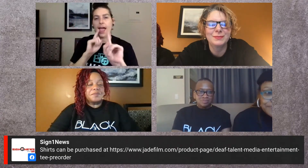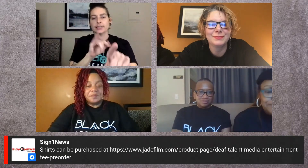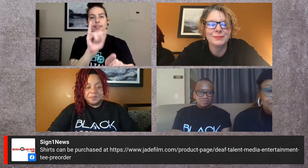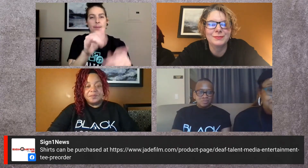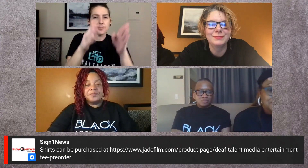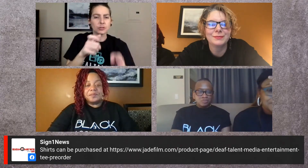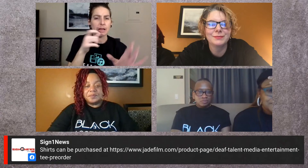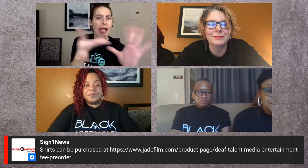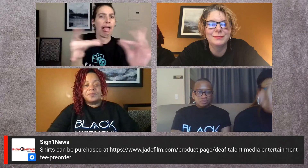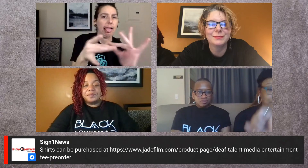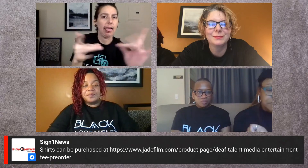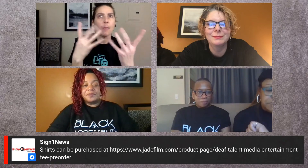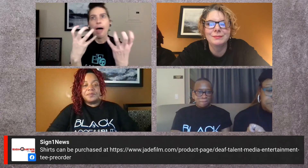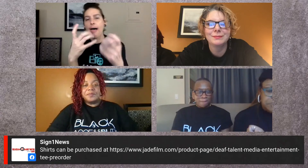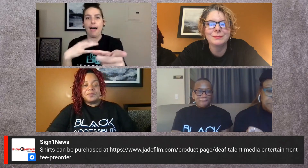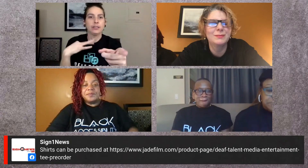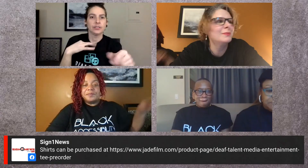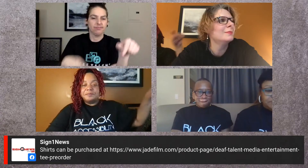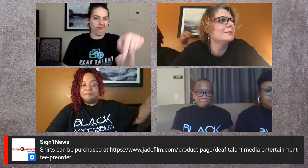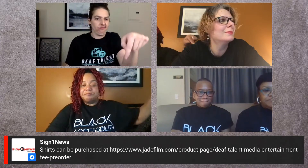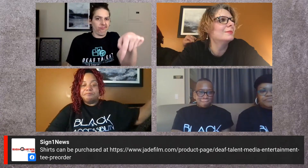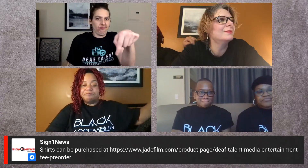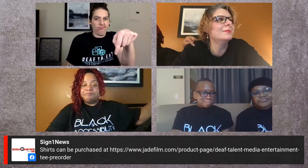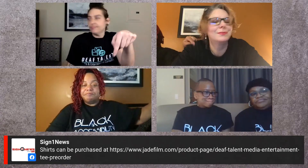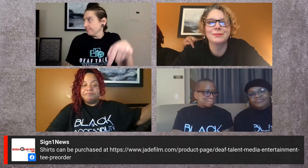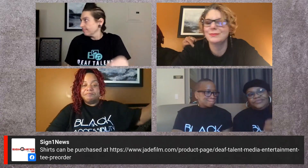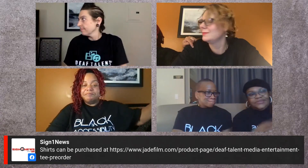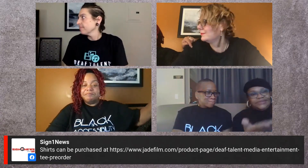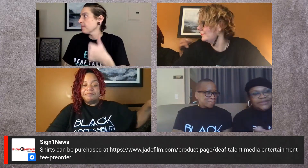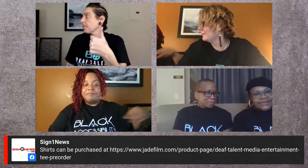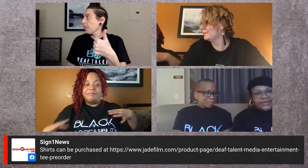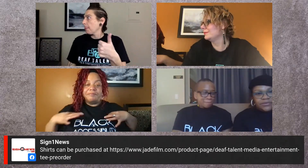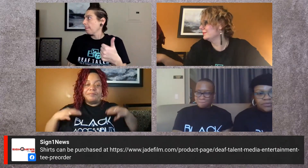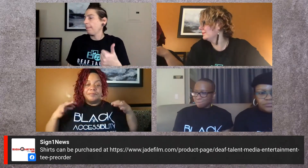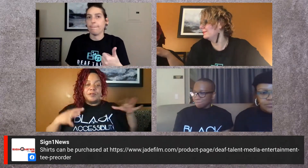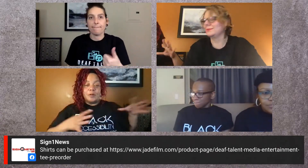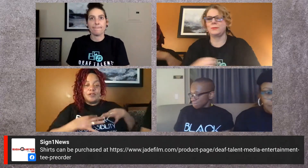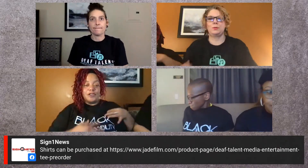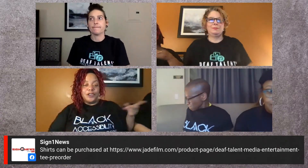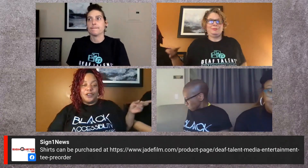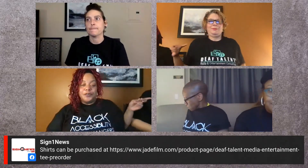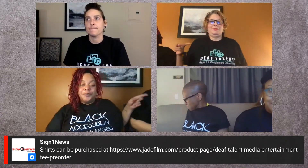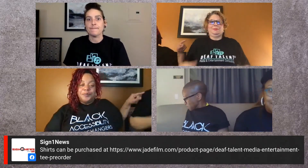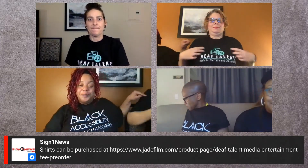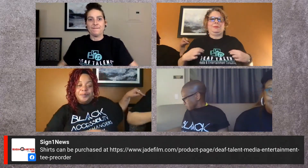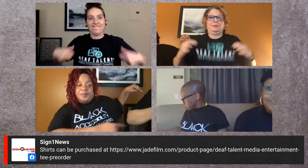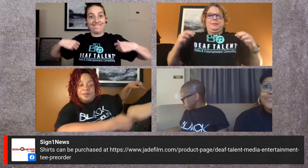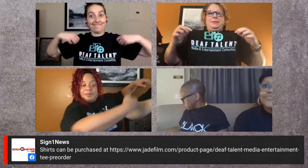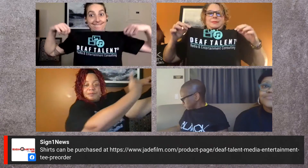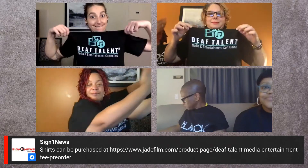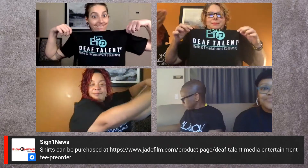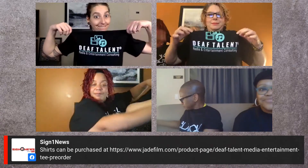screen. And I hope that answers that person's question who wanted to know about the shirts.